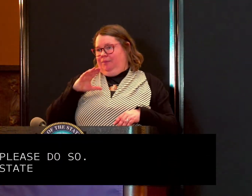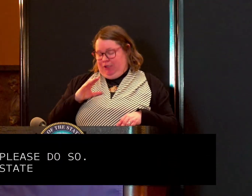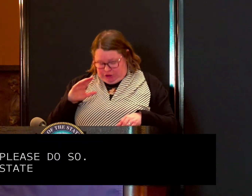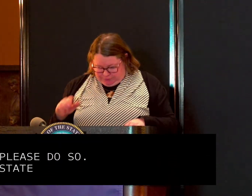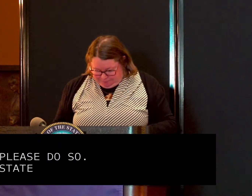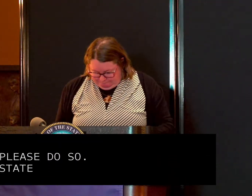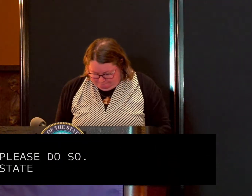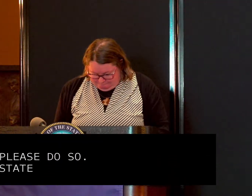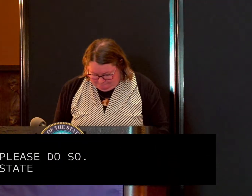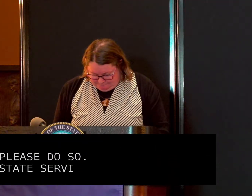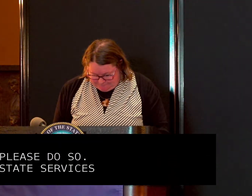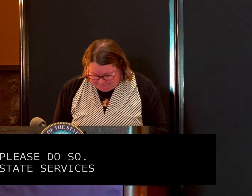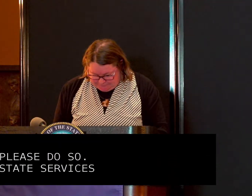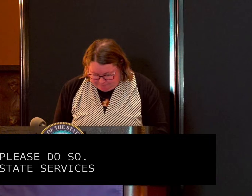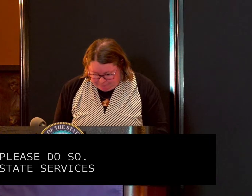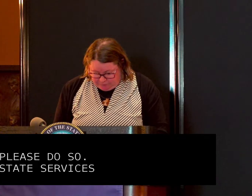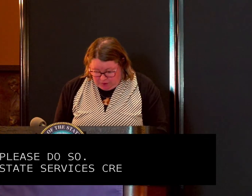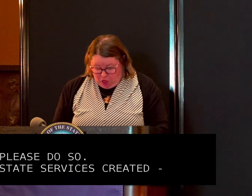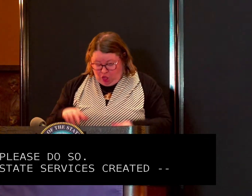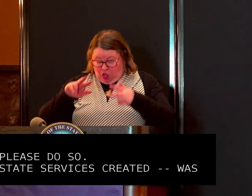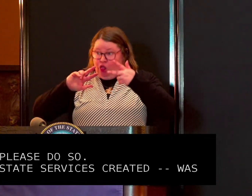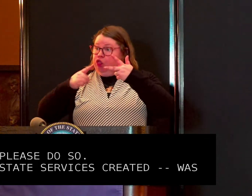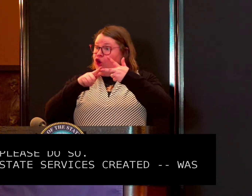was first established in 1980.